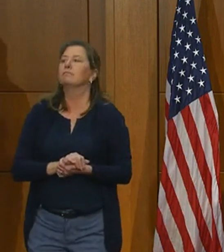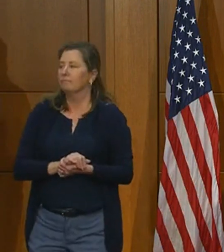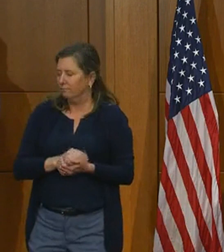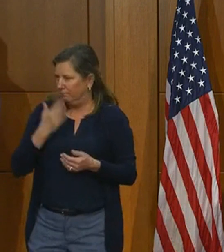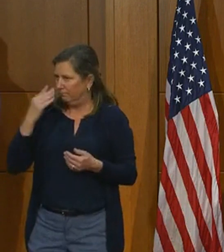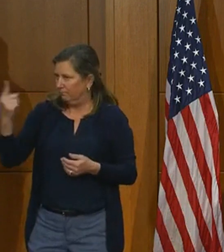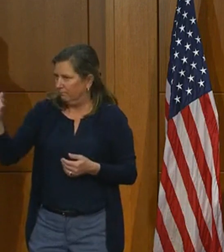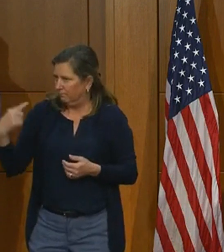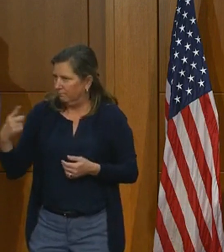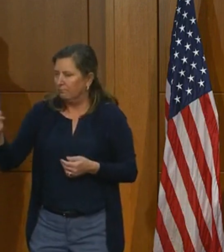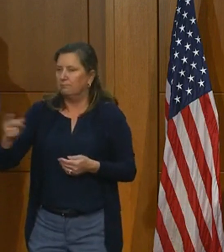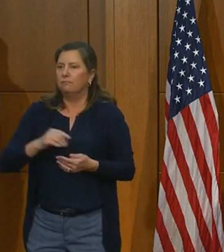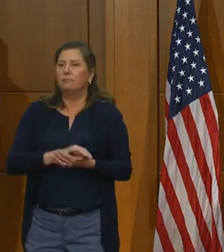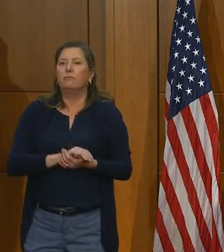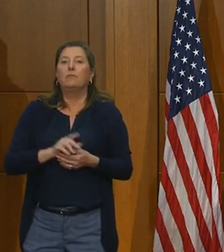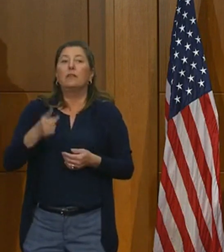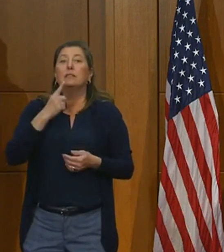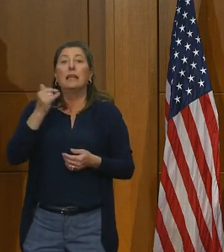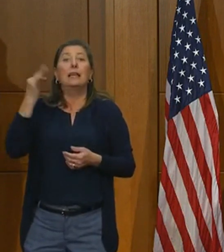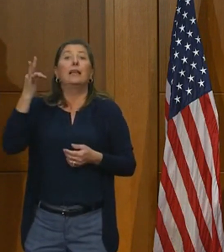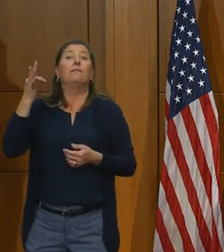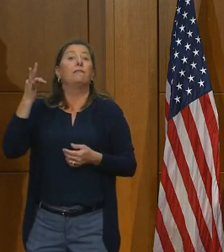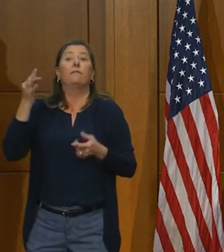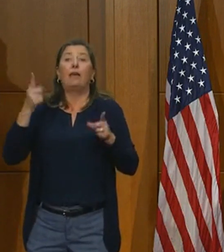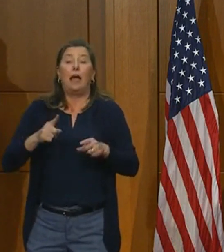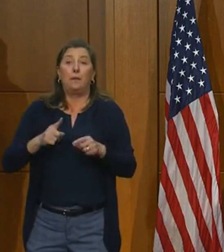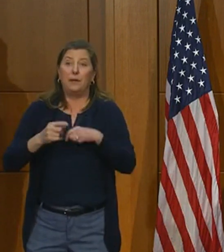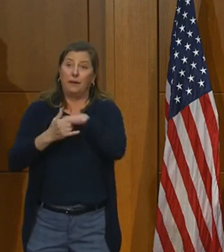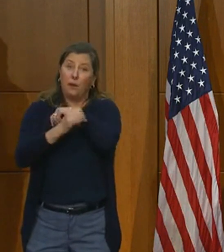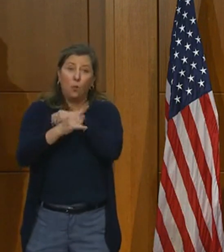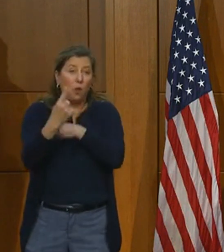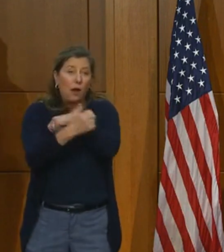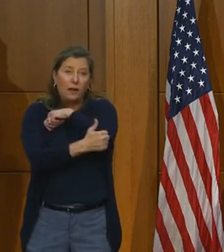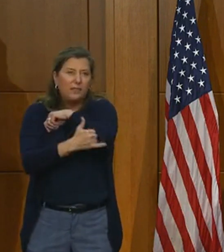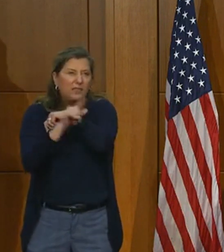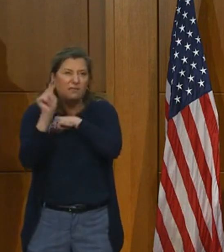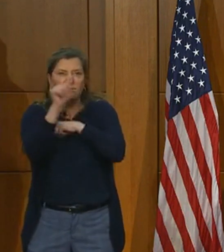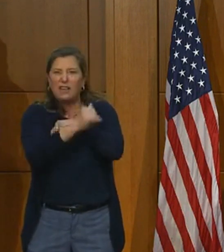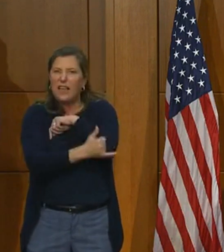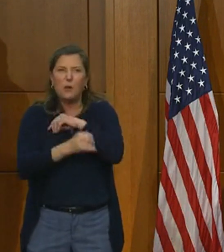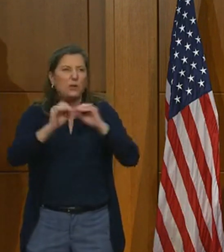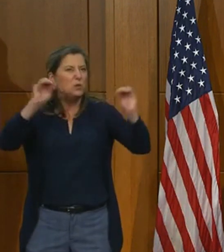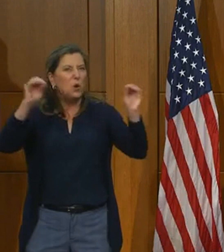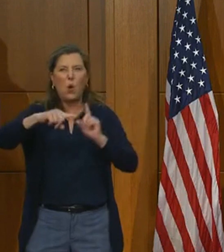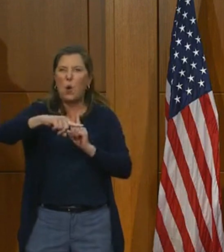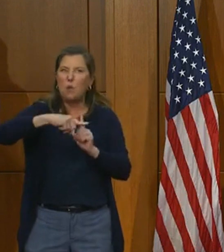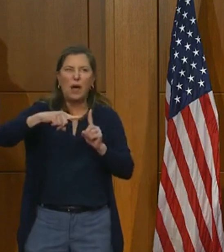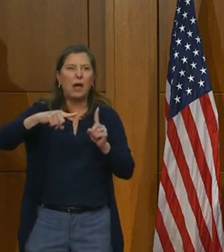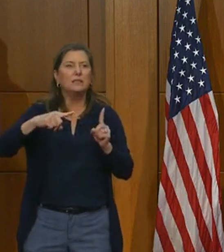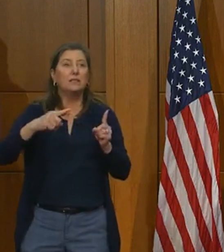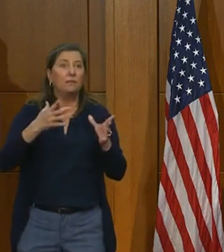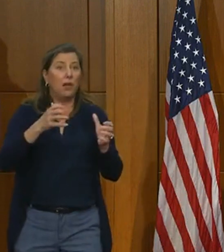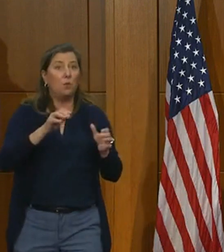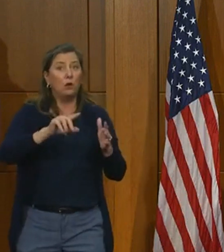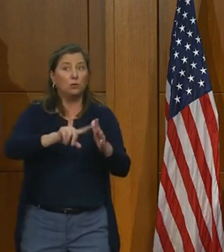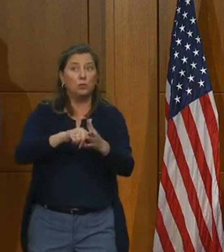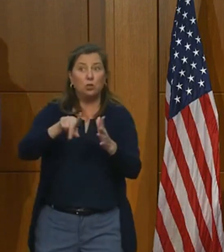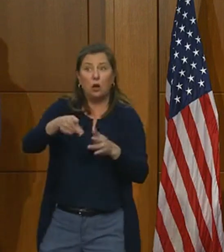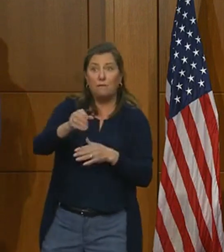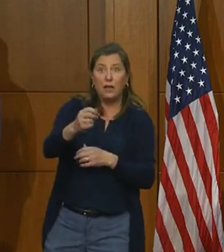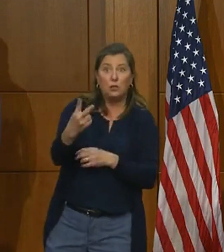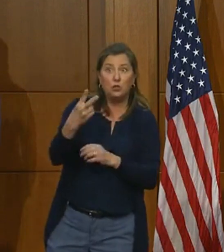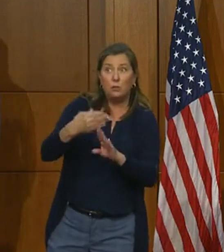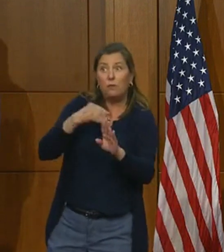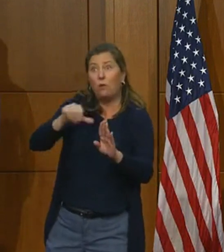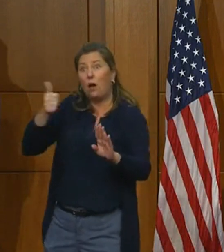you for the question. The question was if counties that have 0 cases desire to go into phase 2 earlier than